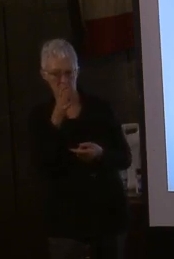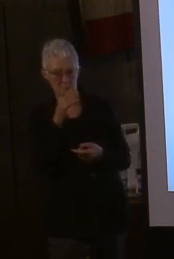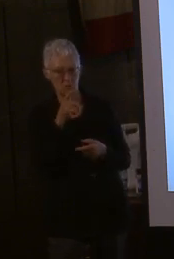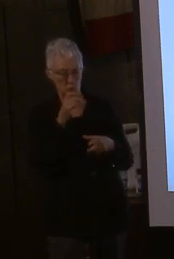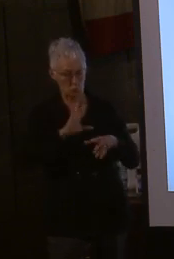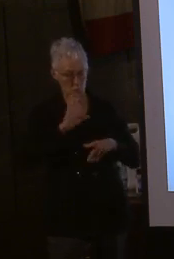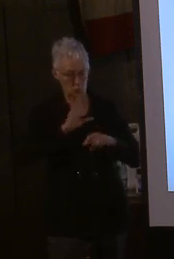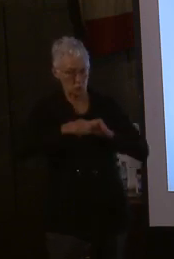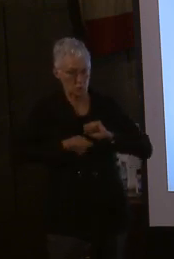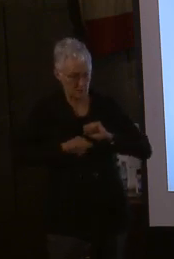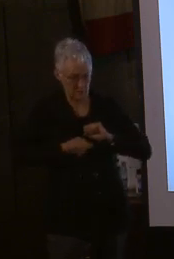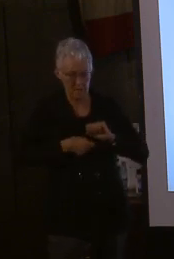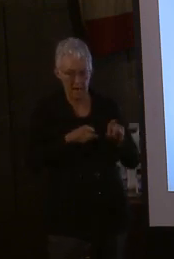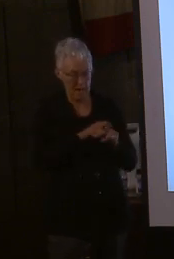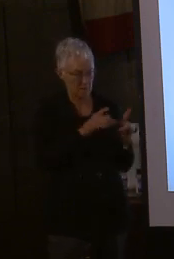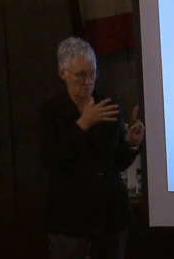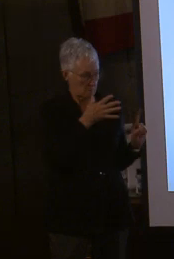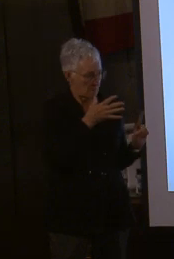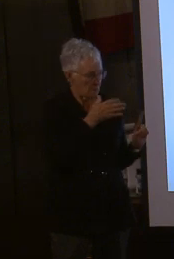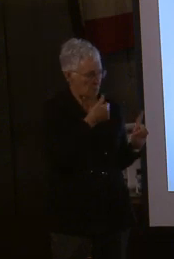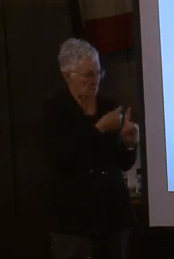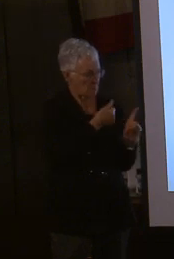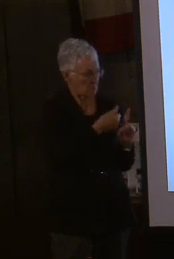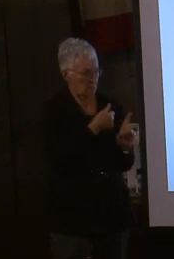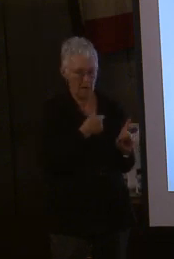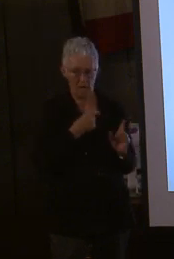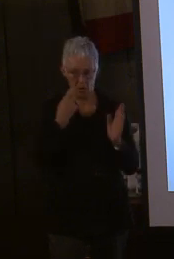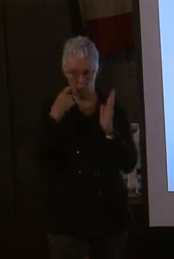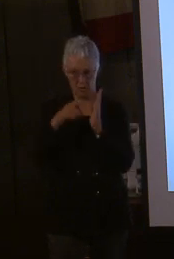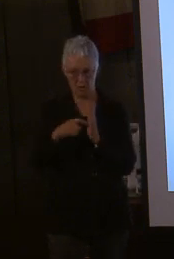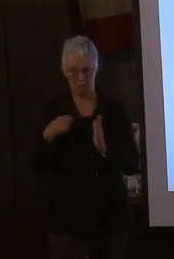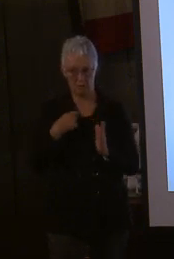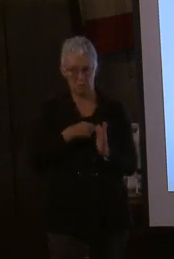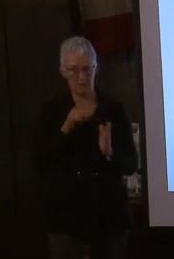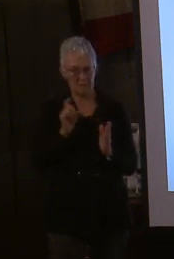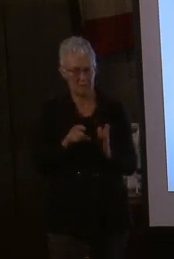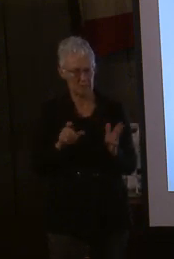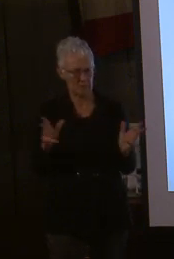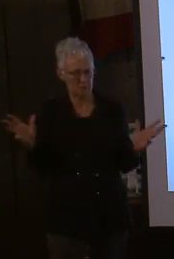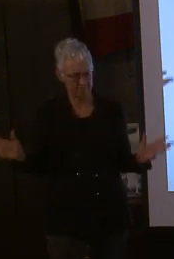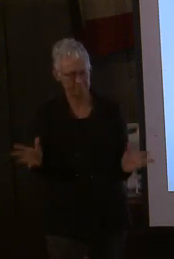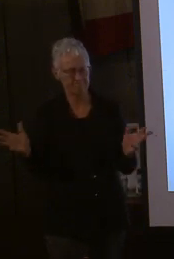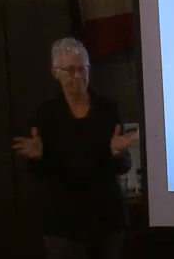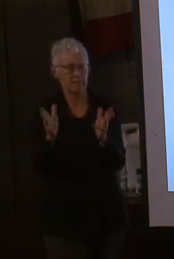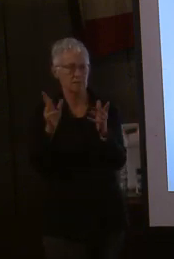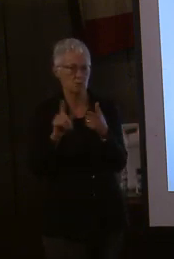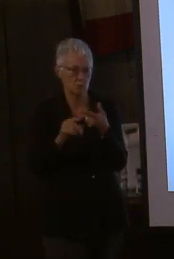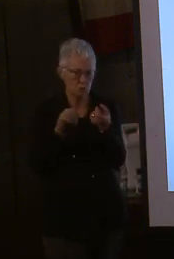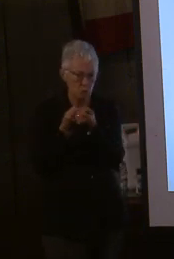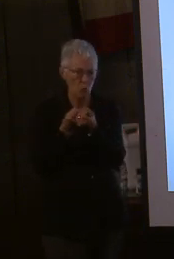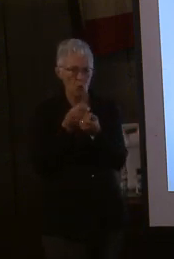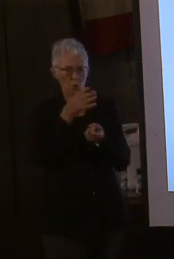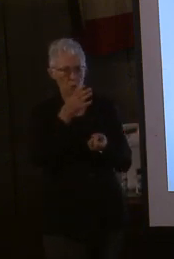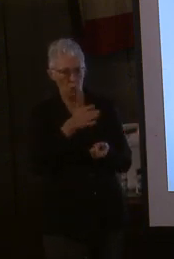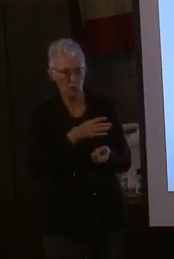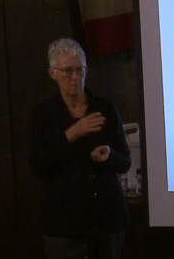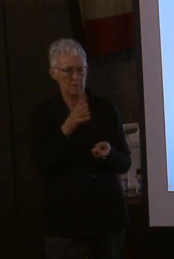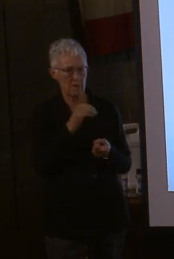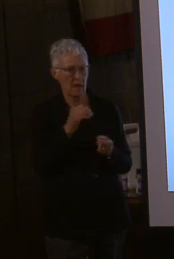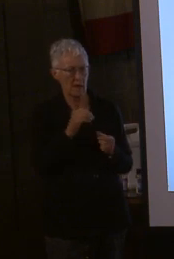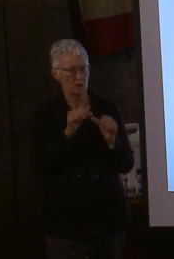birth professionals, I acknowledge that we need to be proactive in regards to women's maternal health in order to improve birth